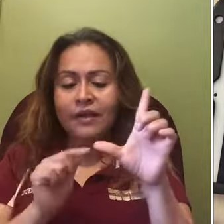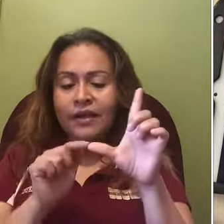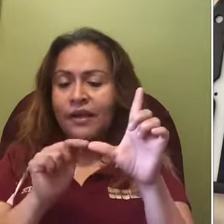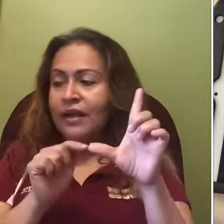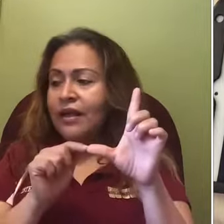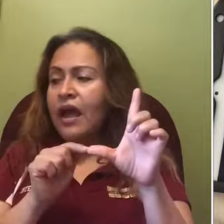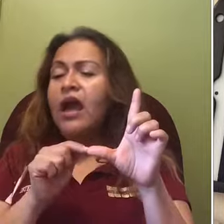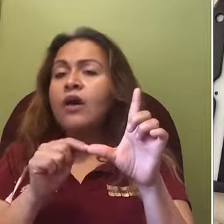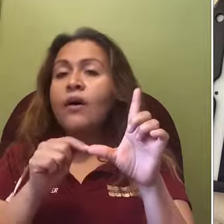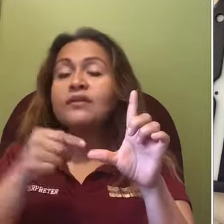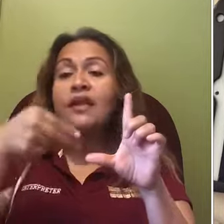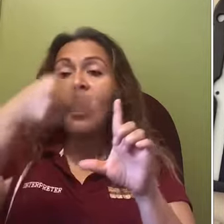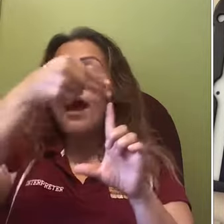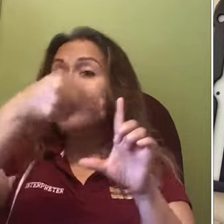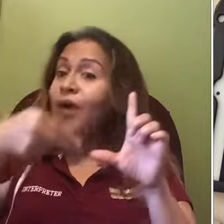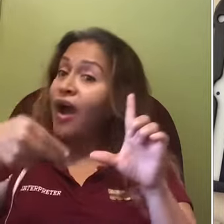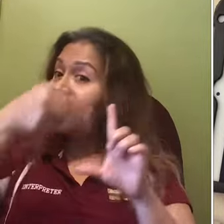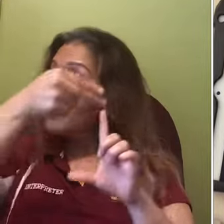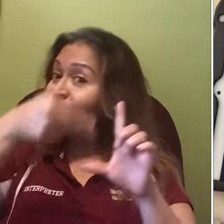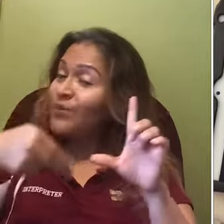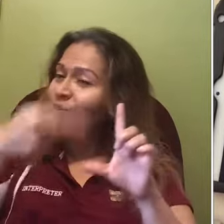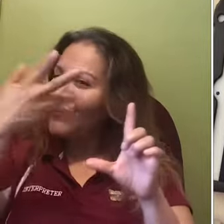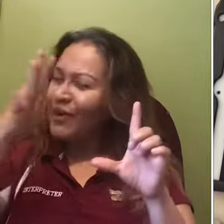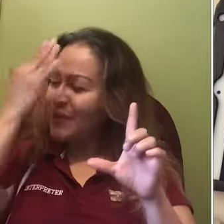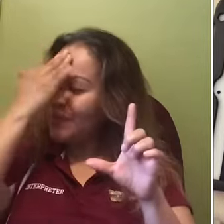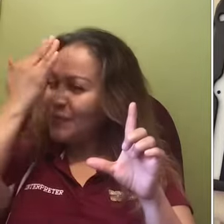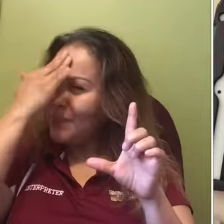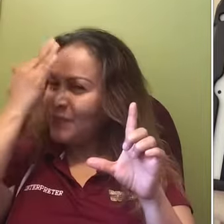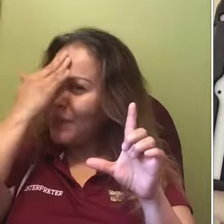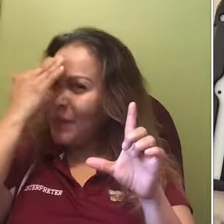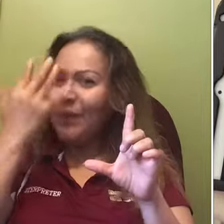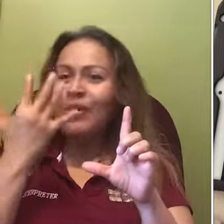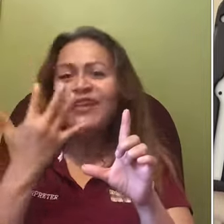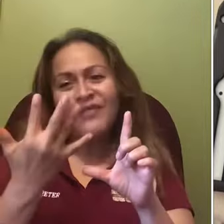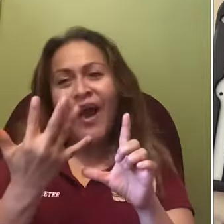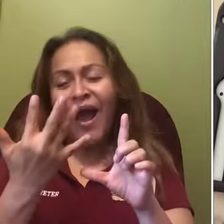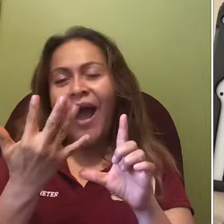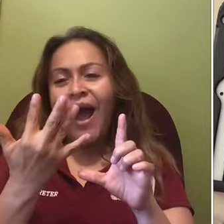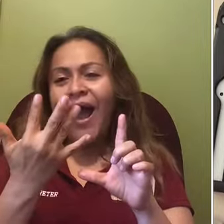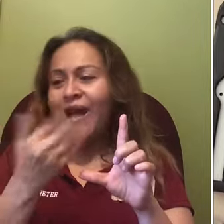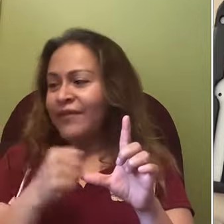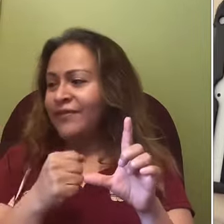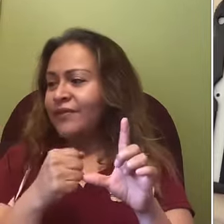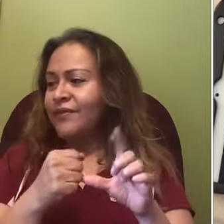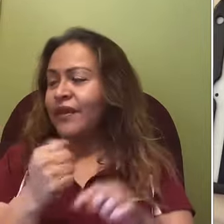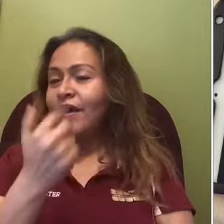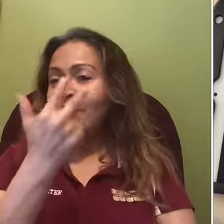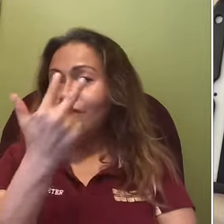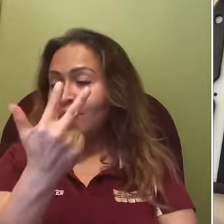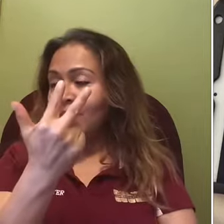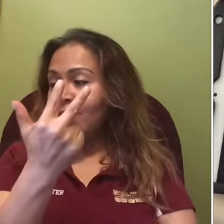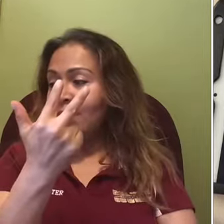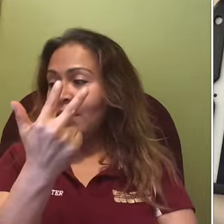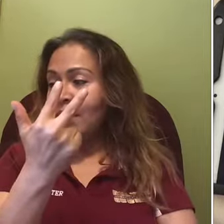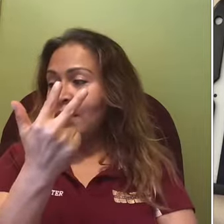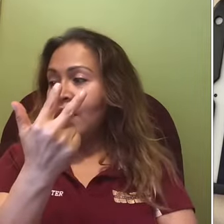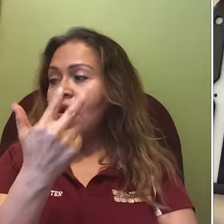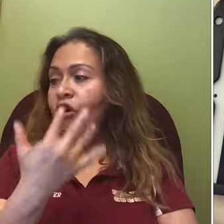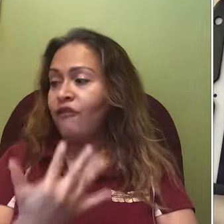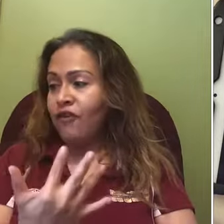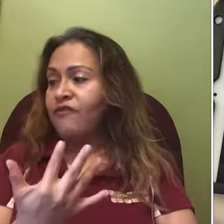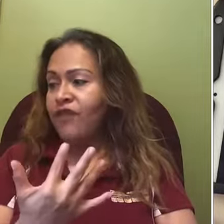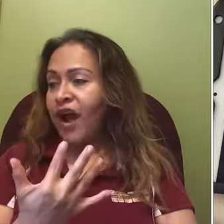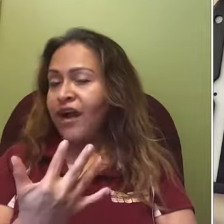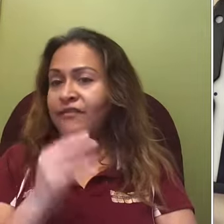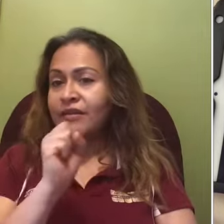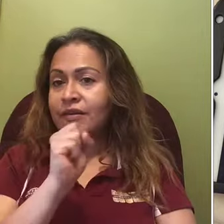the hypotenuse? The hypotenuse, well, we already know the hypotenuse here is 5. So it's 3 over 5. The sine